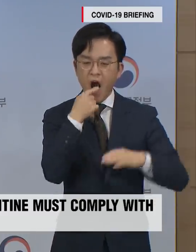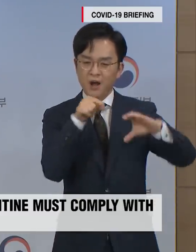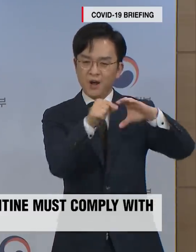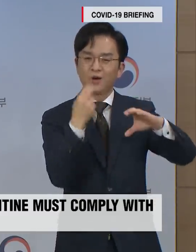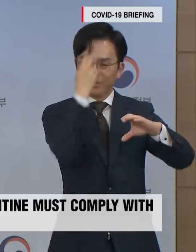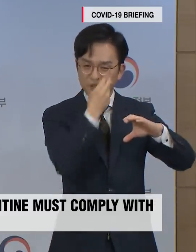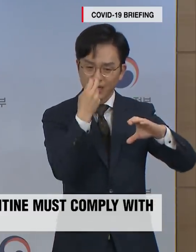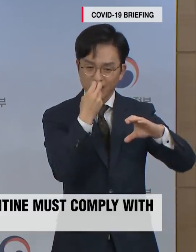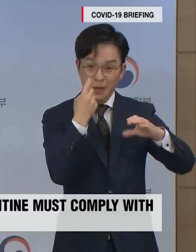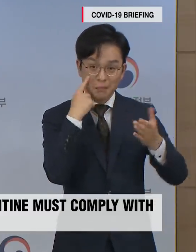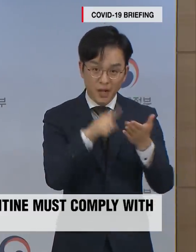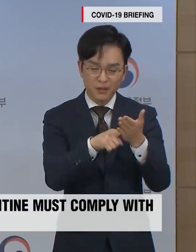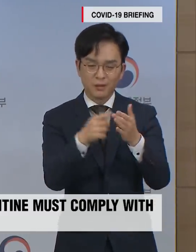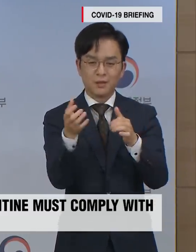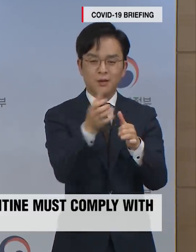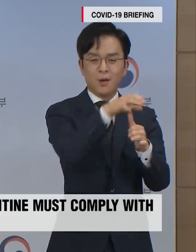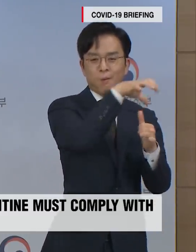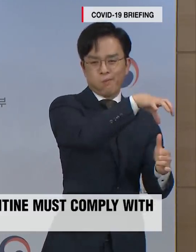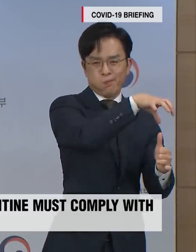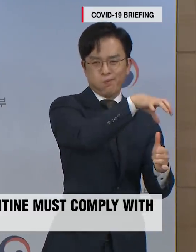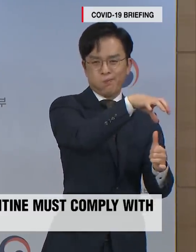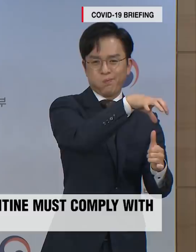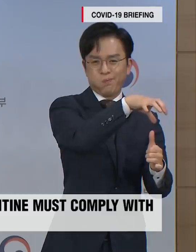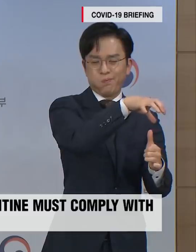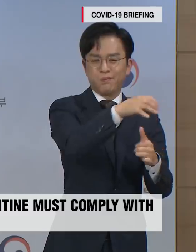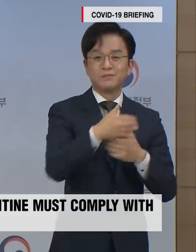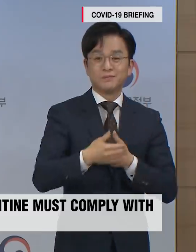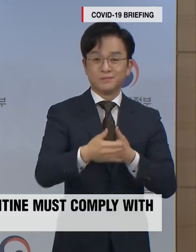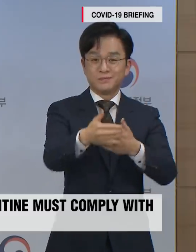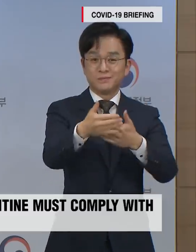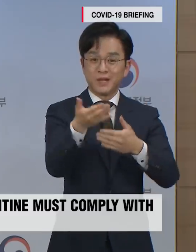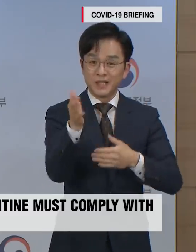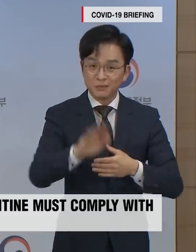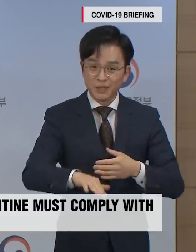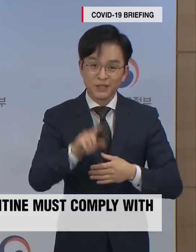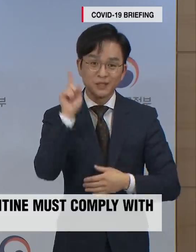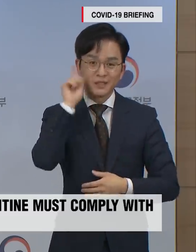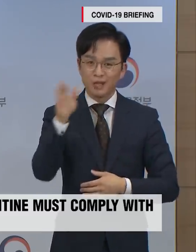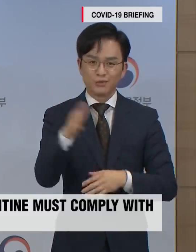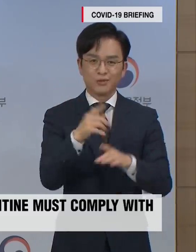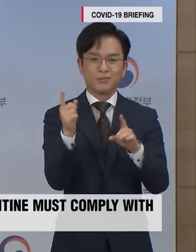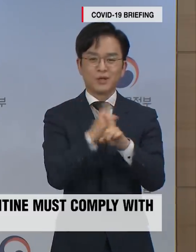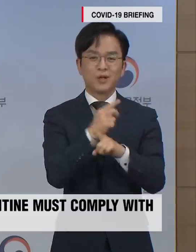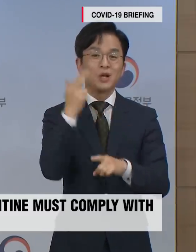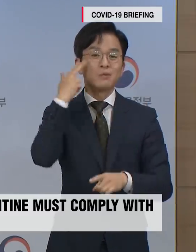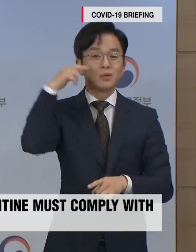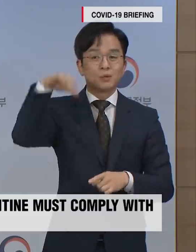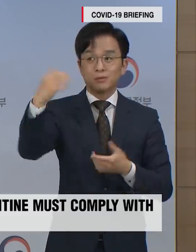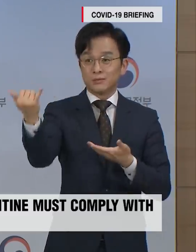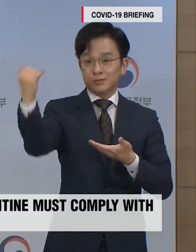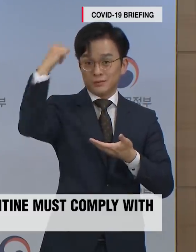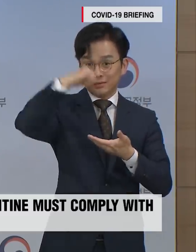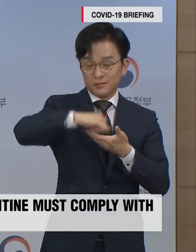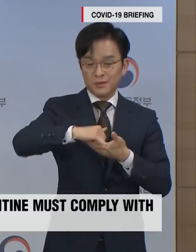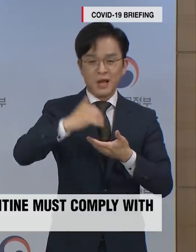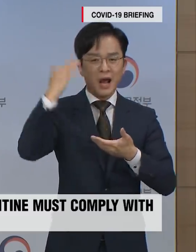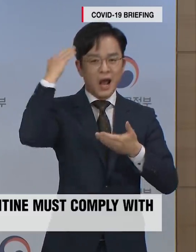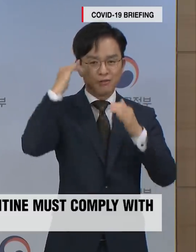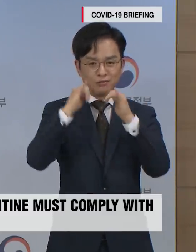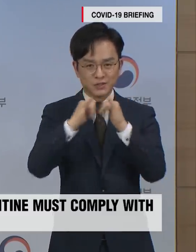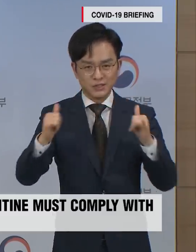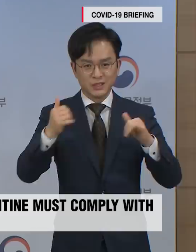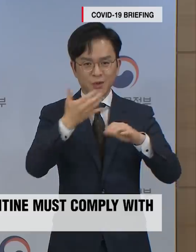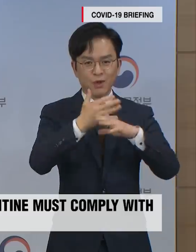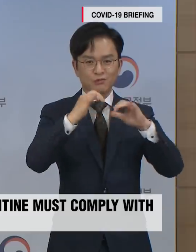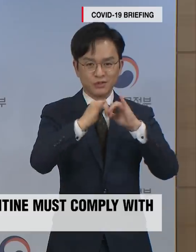with symptoms, and for other cases, we used to have self-quarantine measures. However, starting on April 13th, for